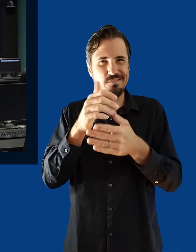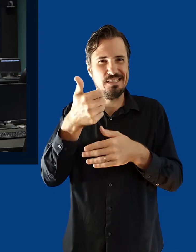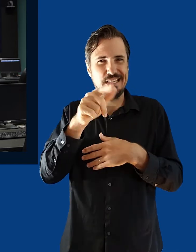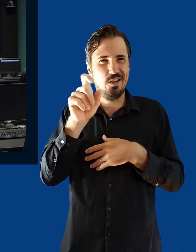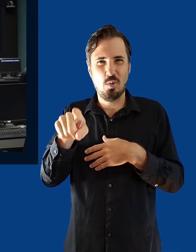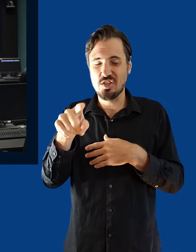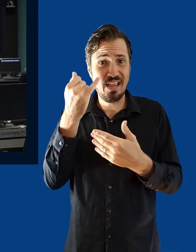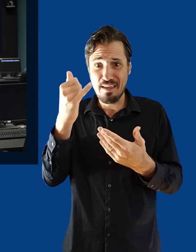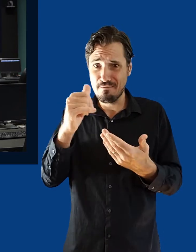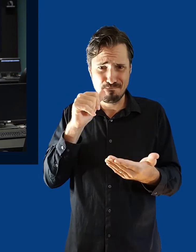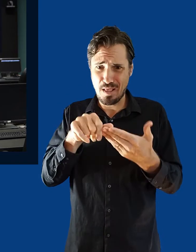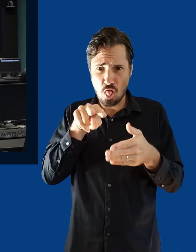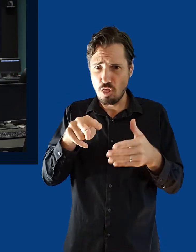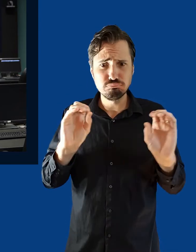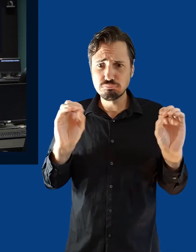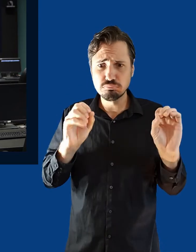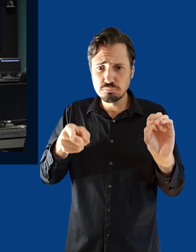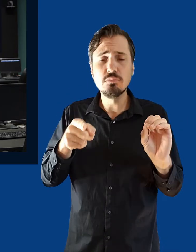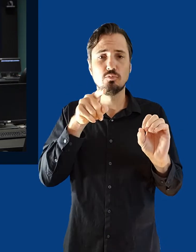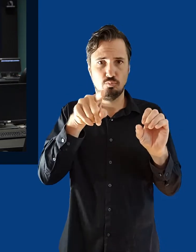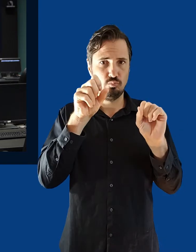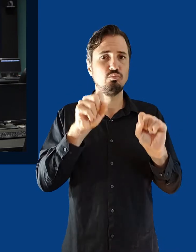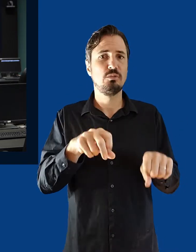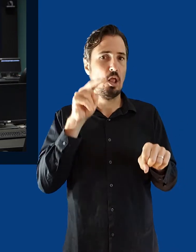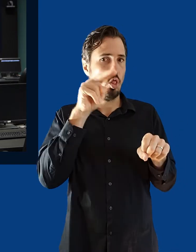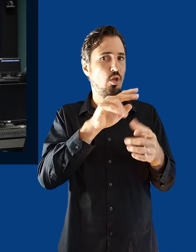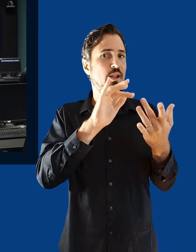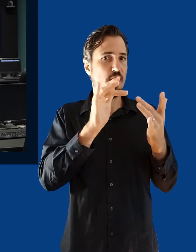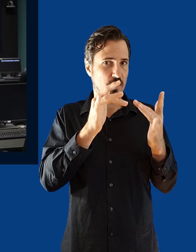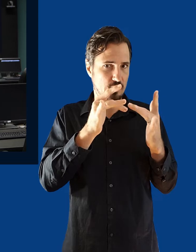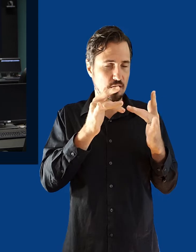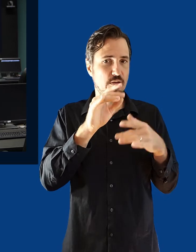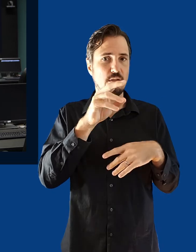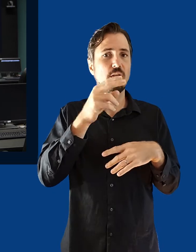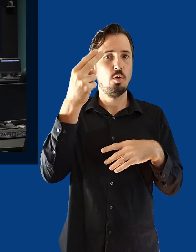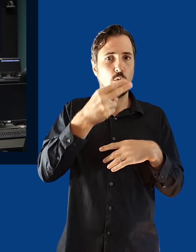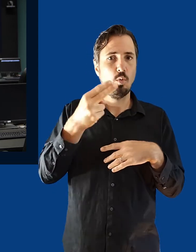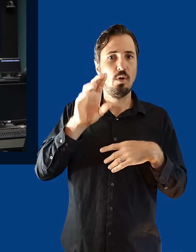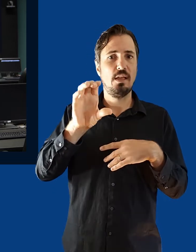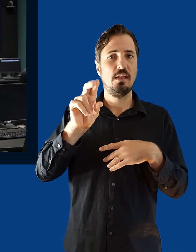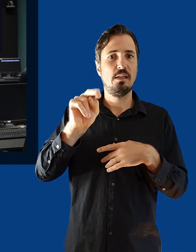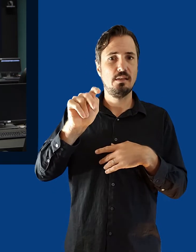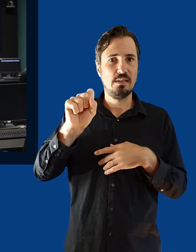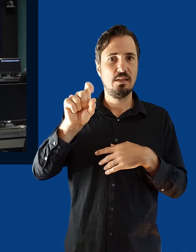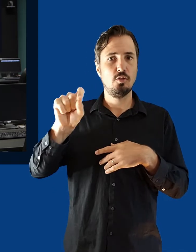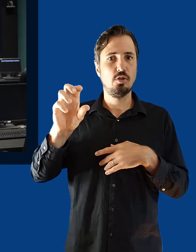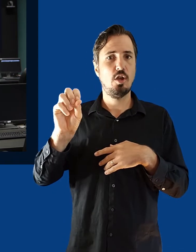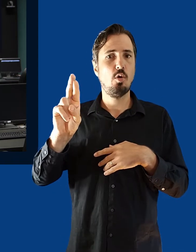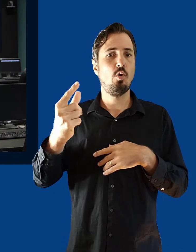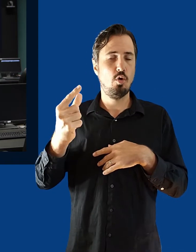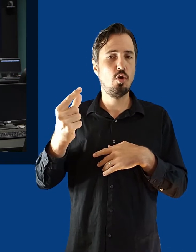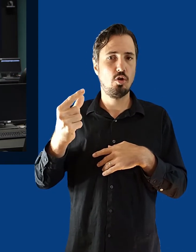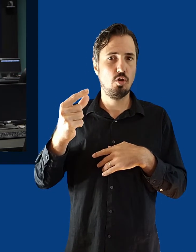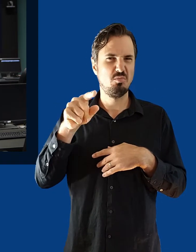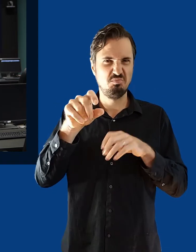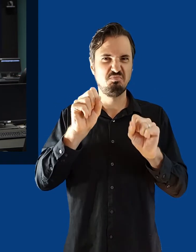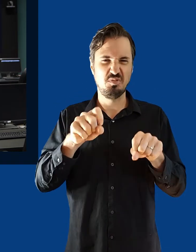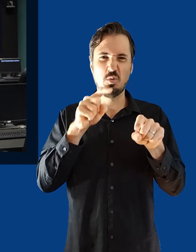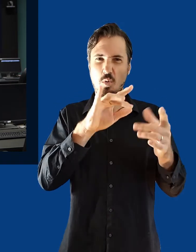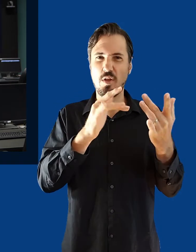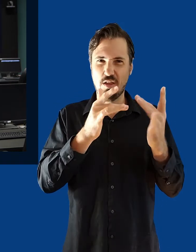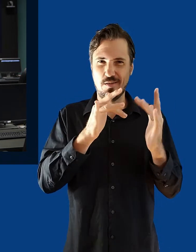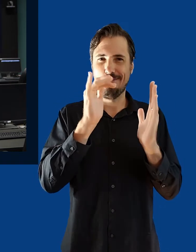your survey online or by phone by visiting hawaiicounts.org for more information. As an additional